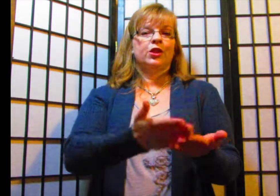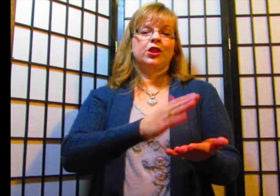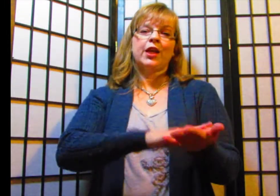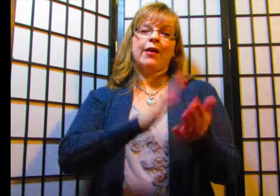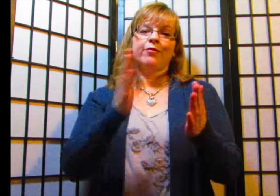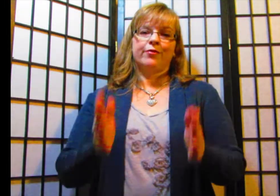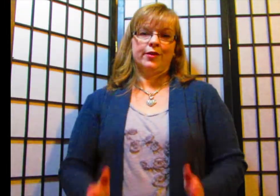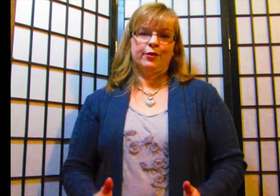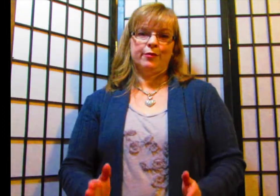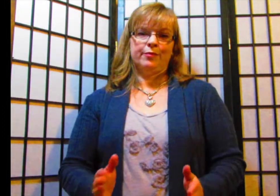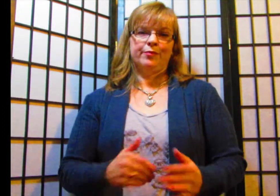Chef.